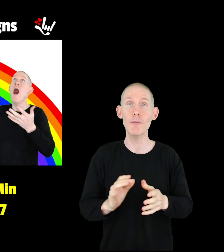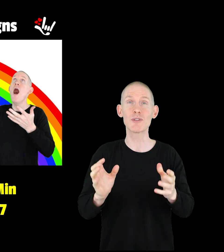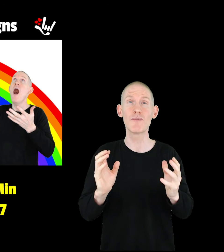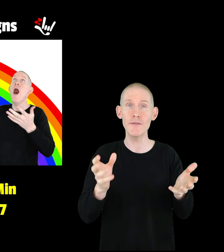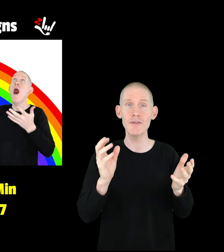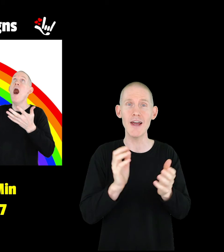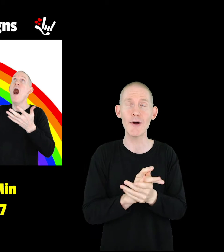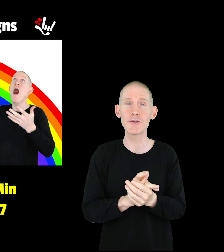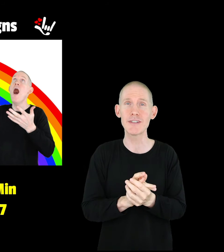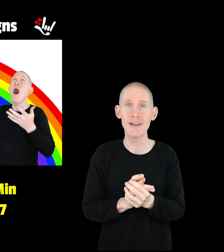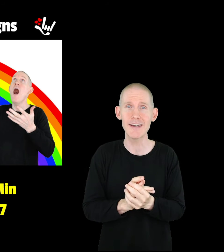almost 50 hours in length,